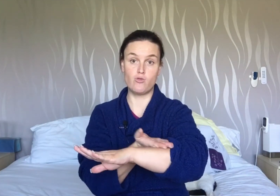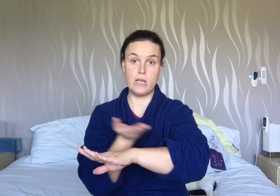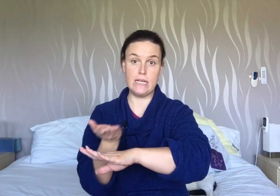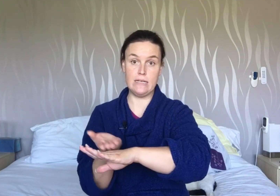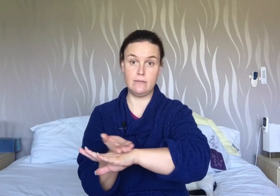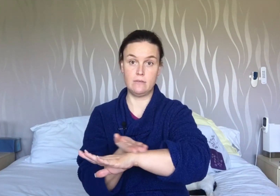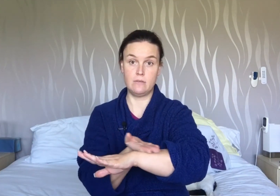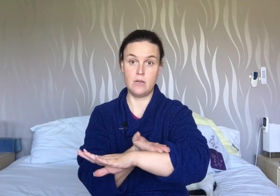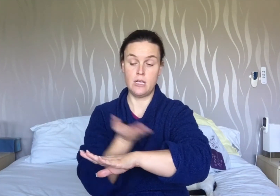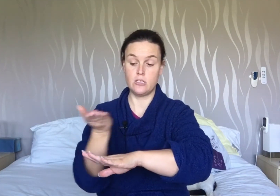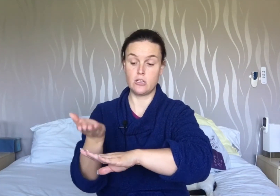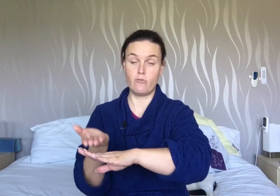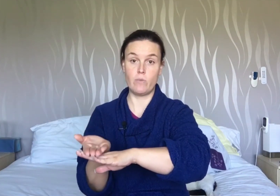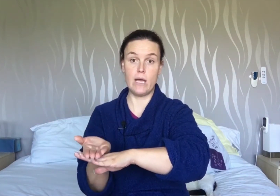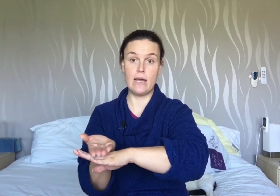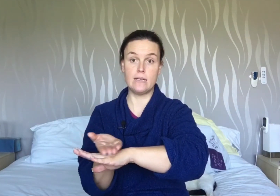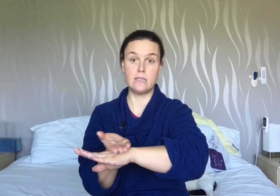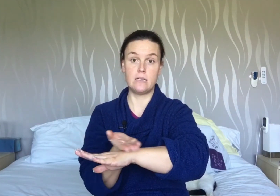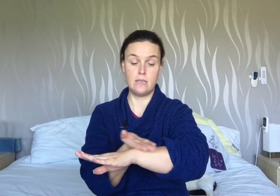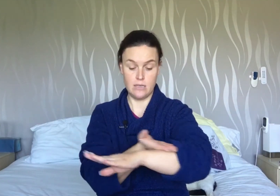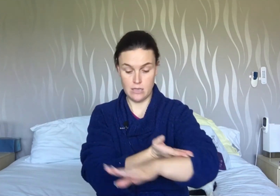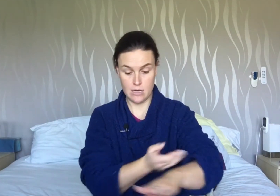green. It's going from your hand up.